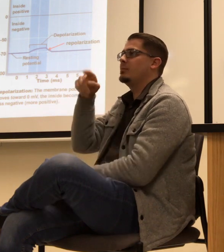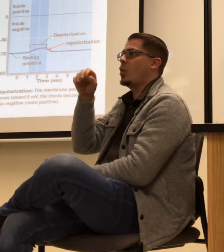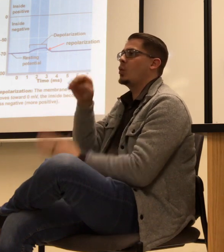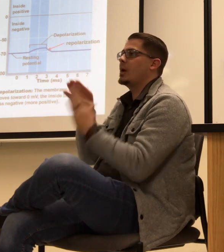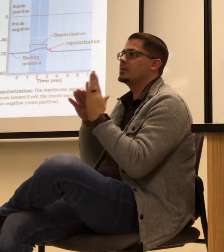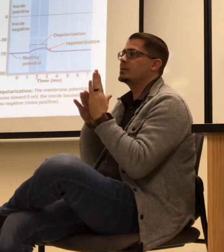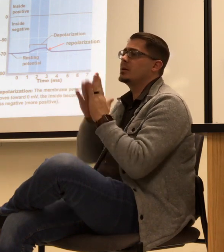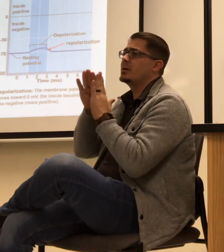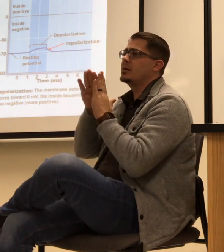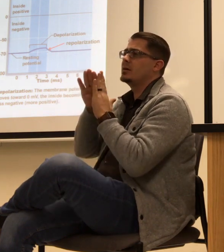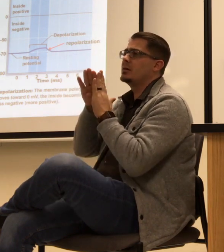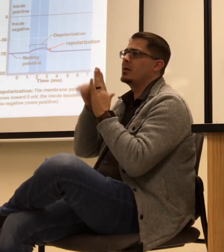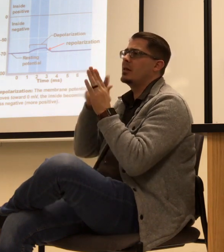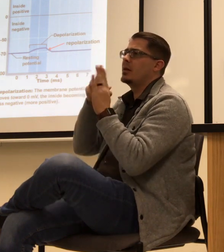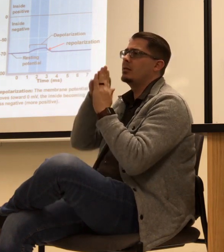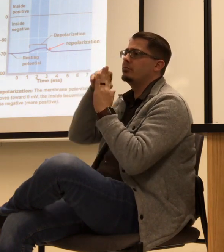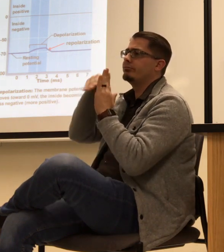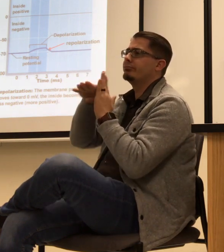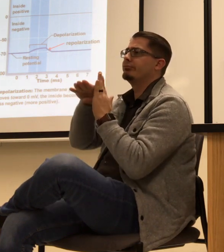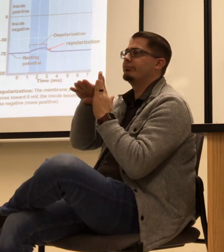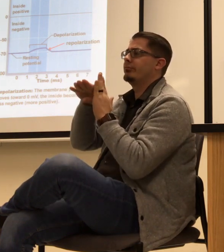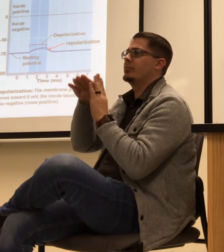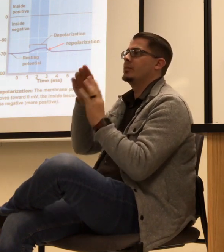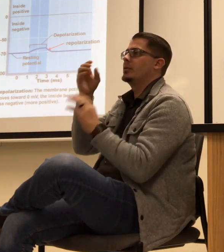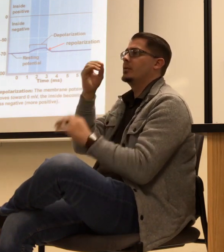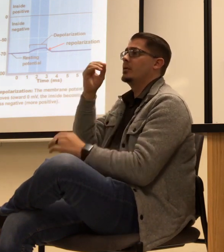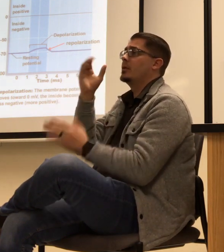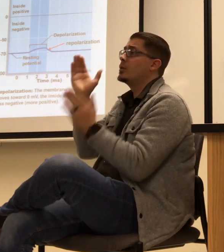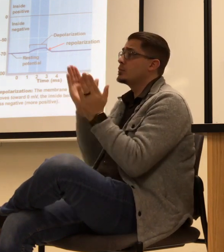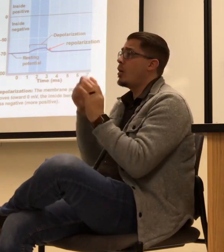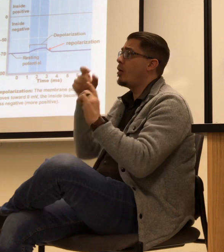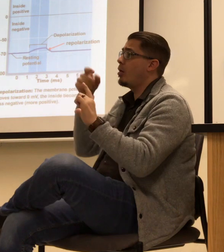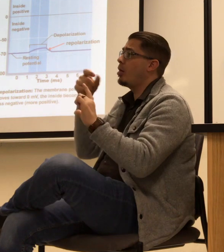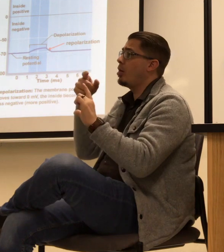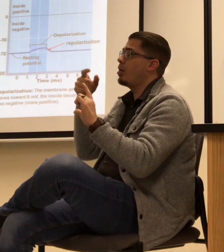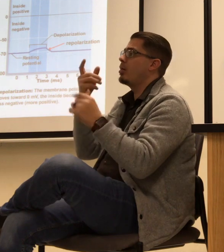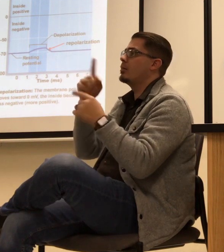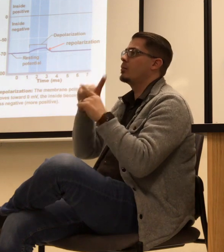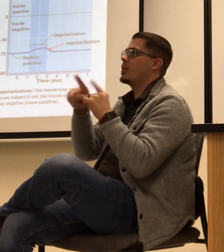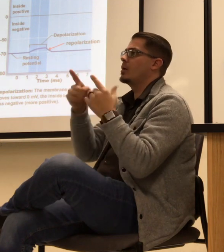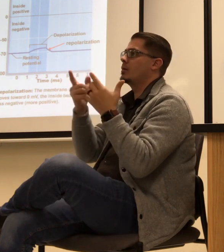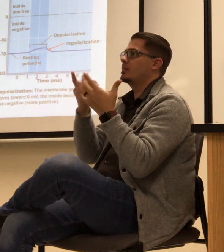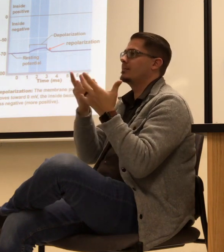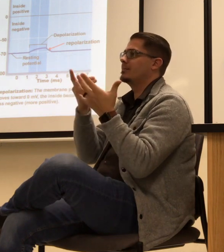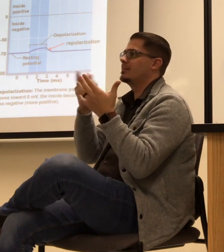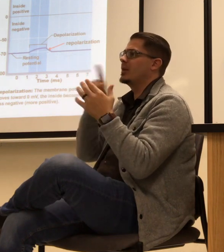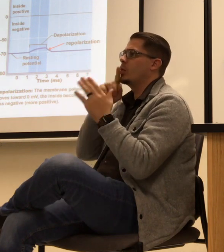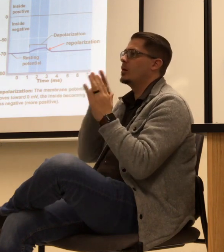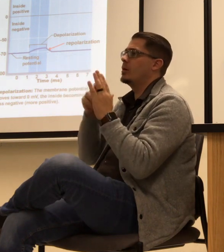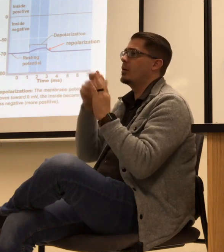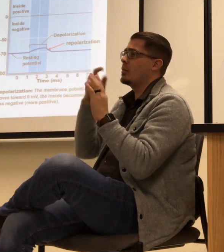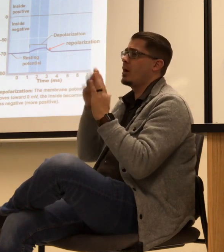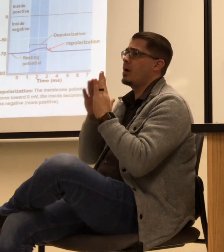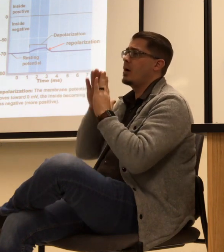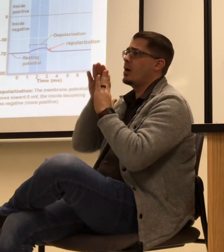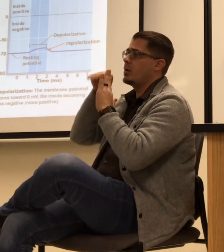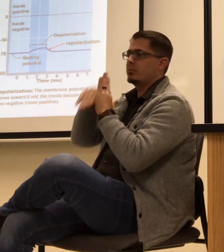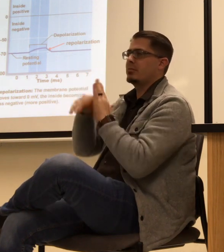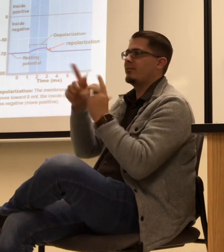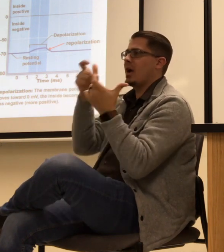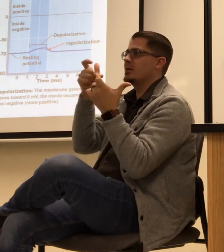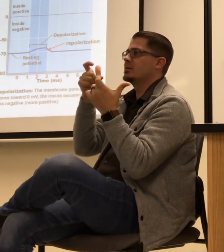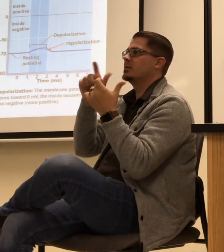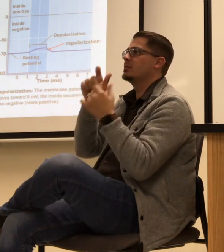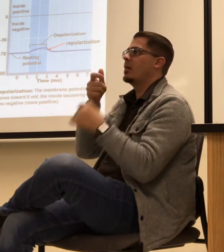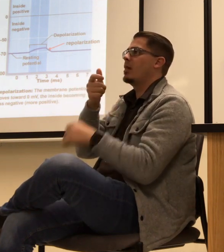then kind of. So not only are they small, They die fast. They're